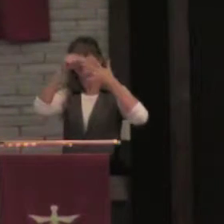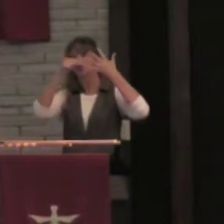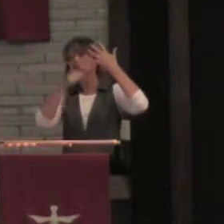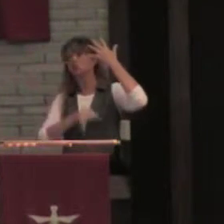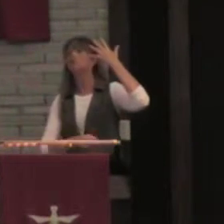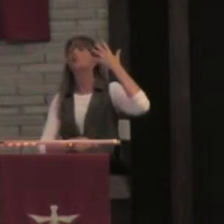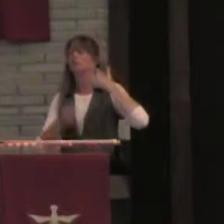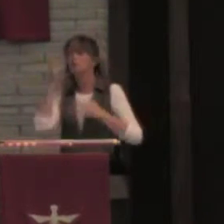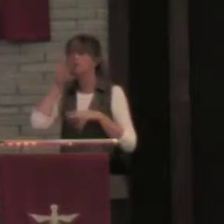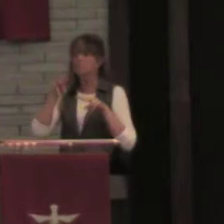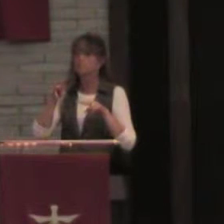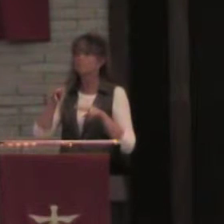is to meet the needs.